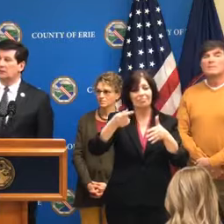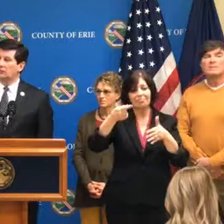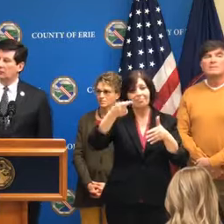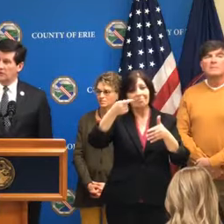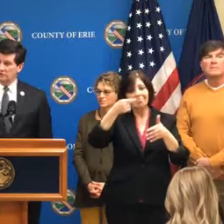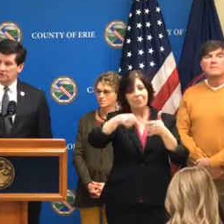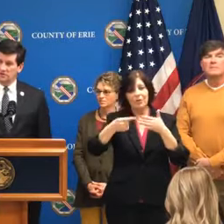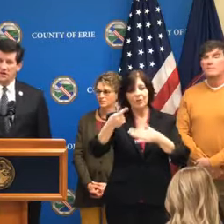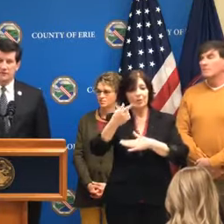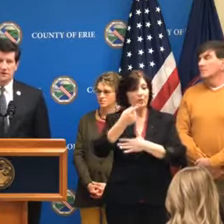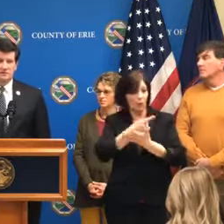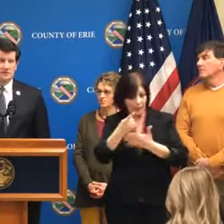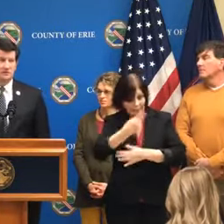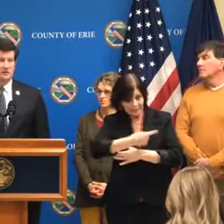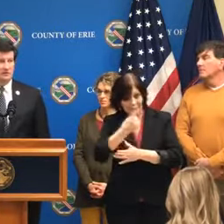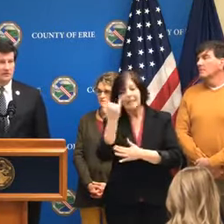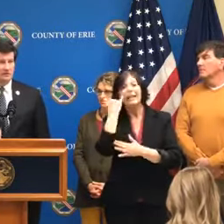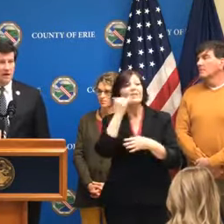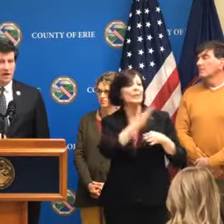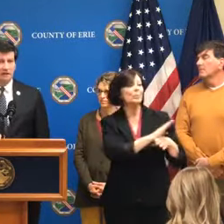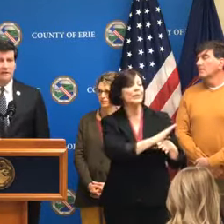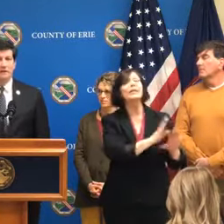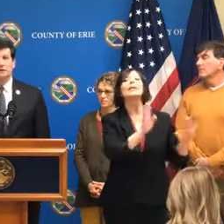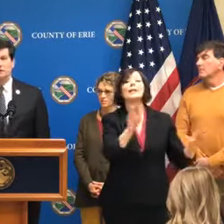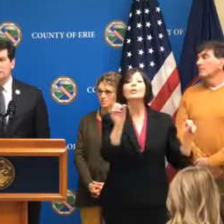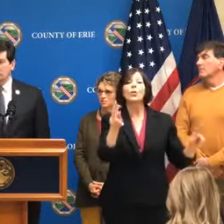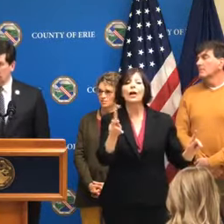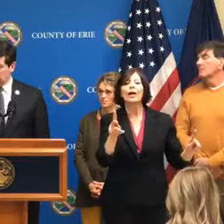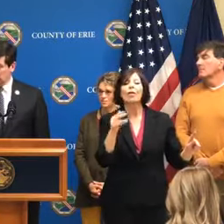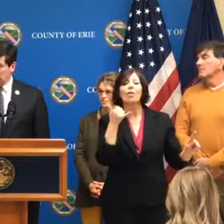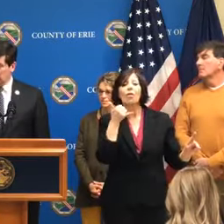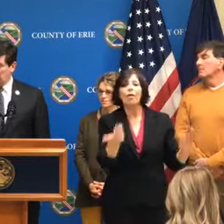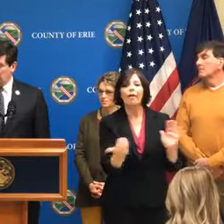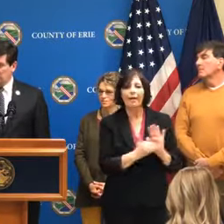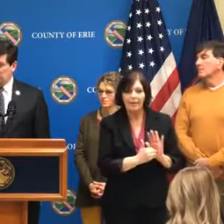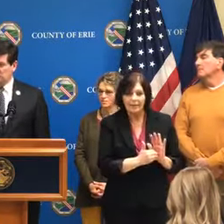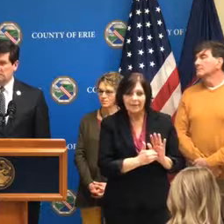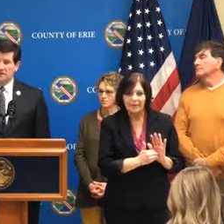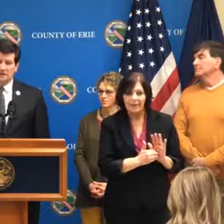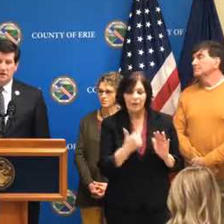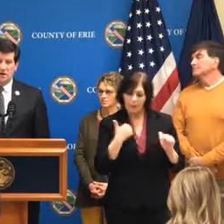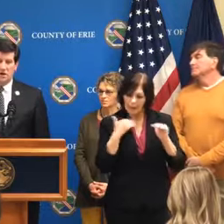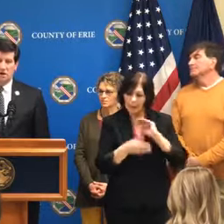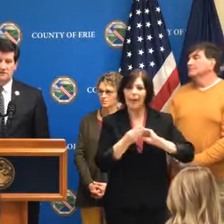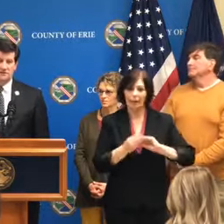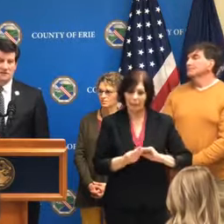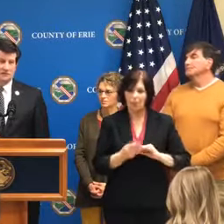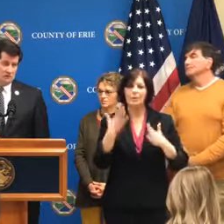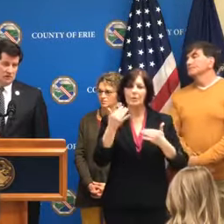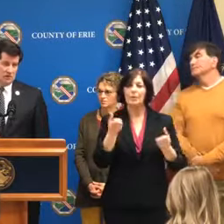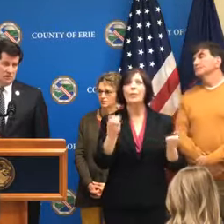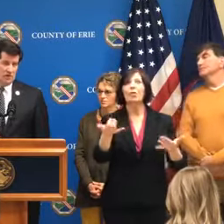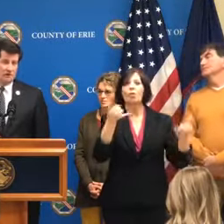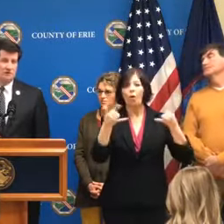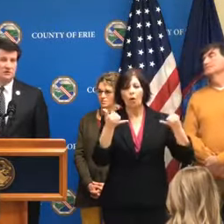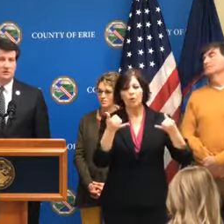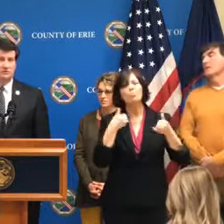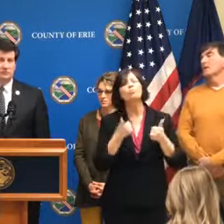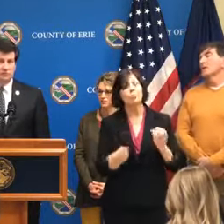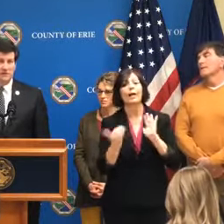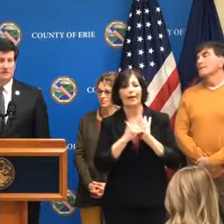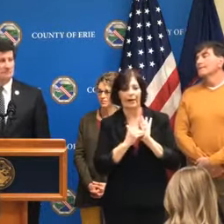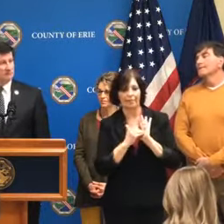I want you to understand, if you get a busy signal, that's okay. There's only a certain amount of people, and we're expecting a lot of calls into that phone number.